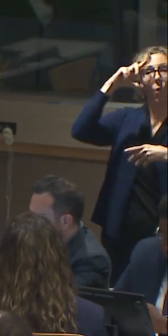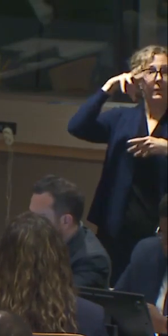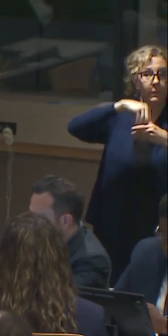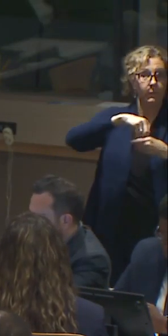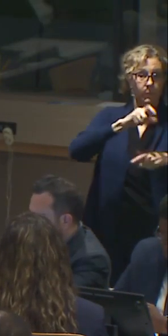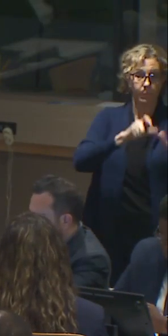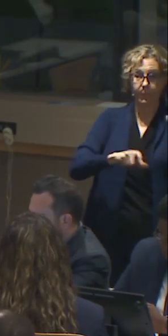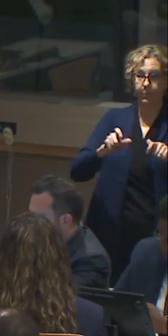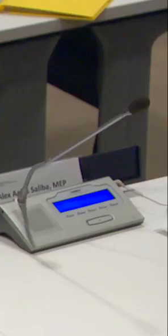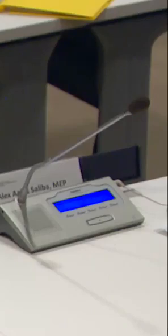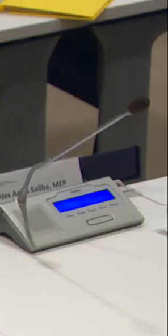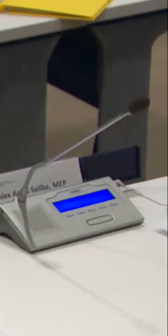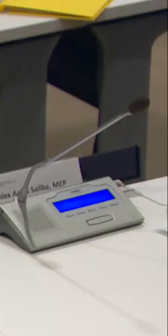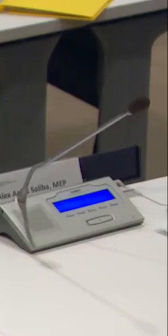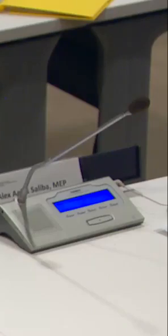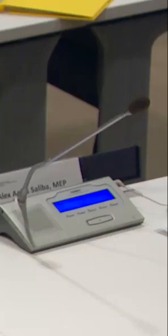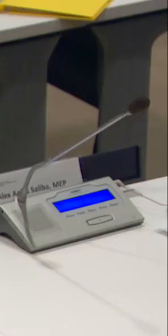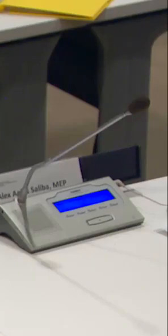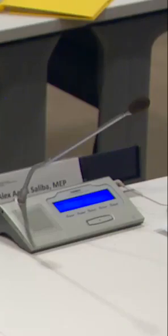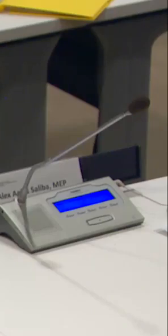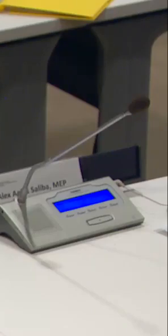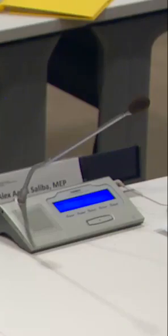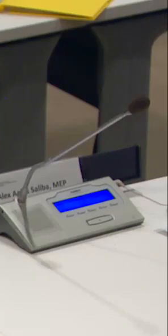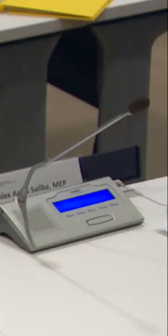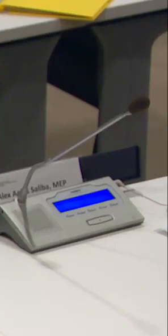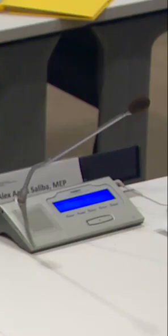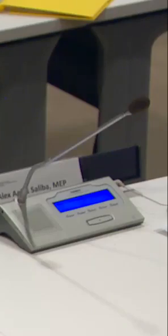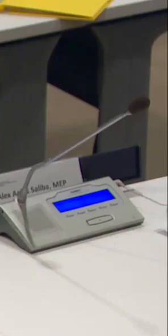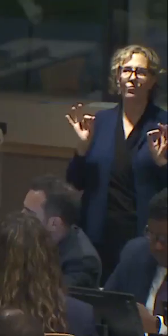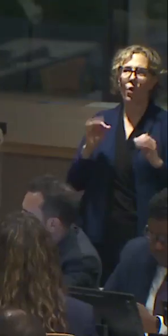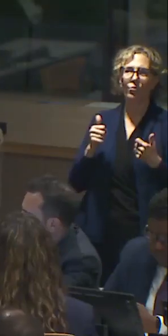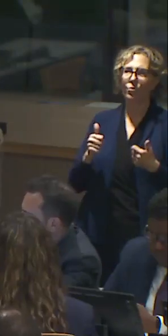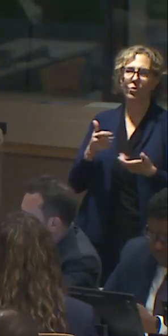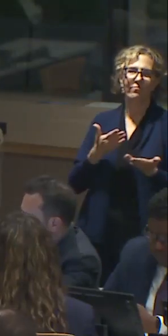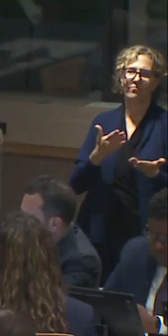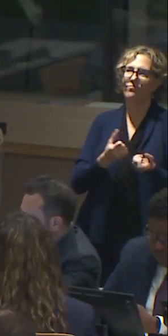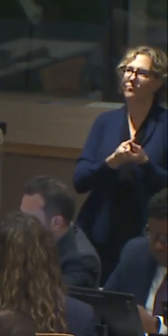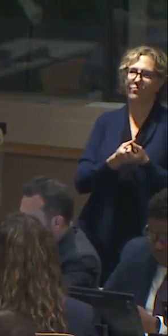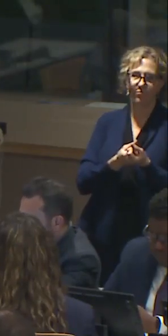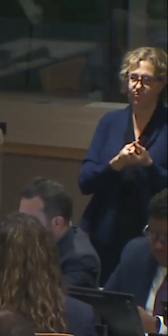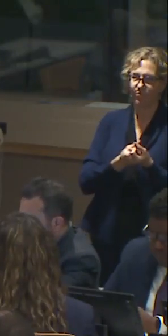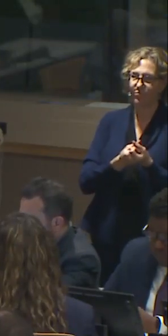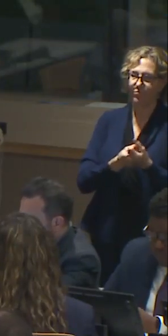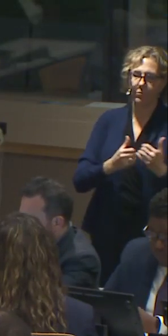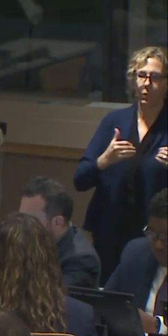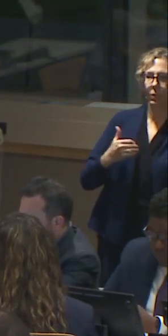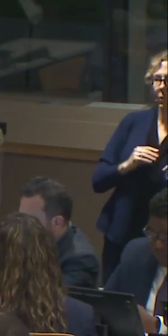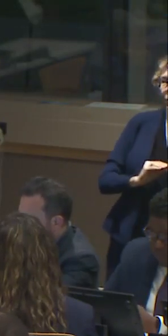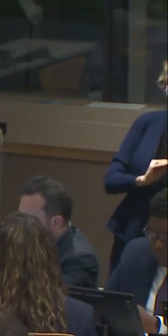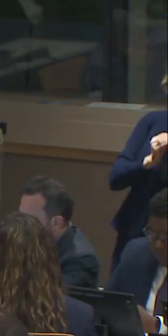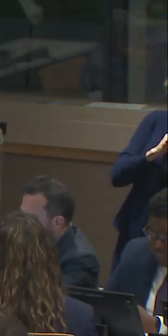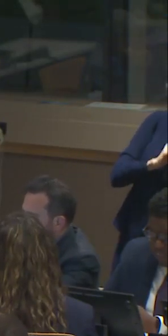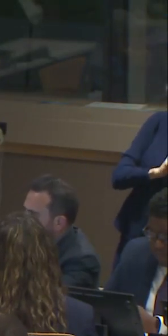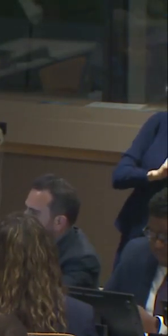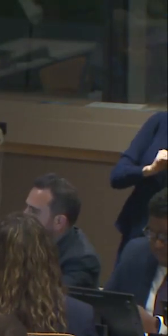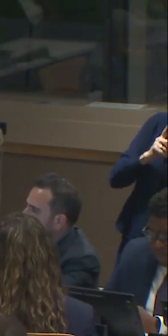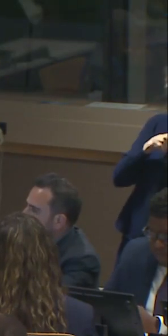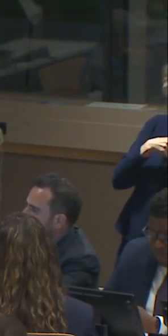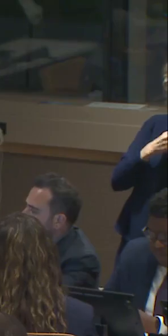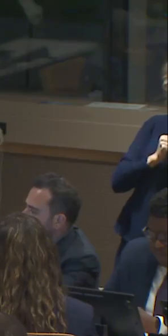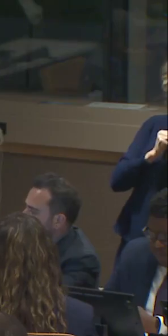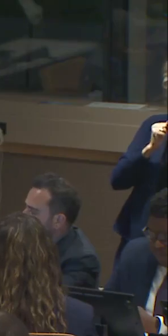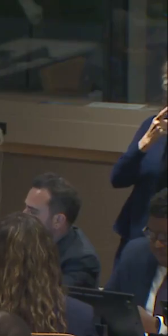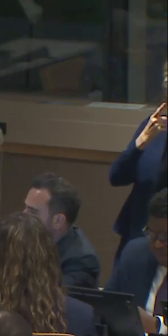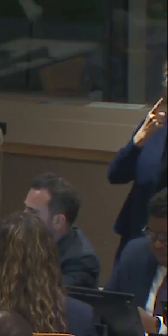later in life, and many of our early diagnosed kiddos get a tremendously difficult, because what we do is we hand them